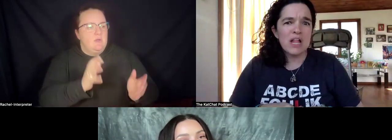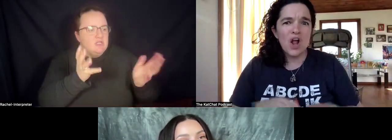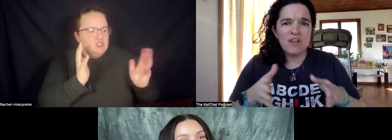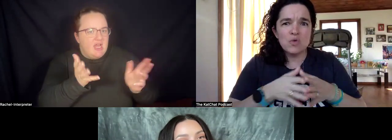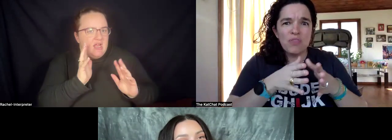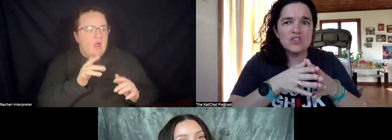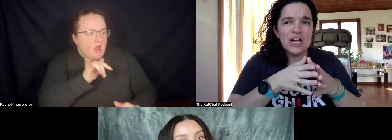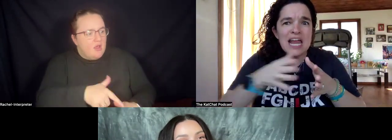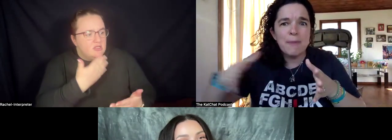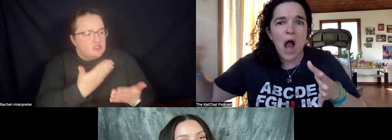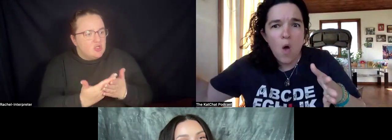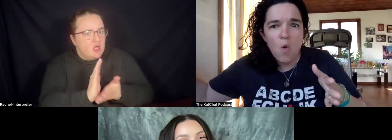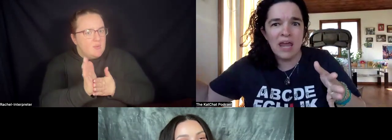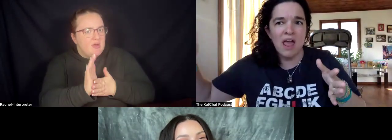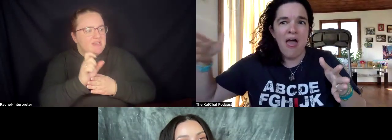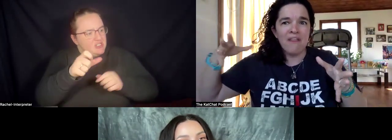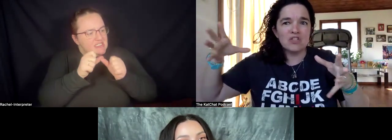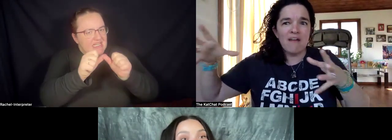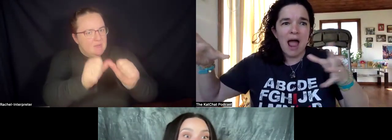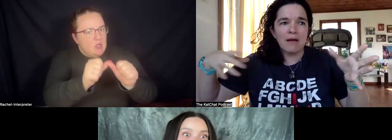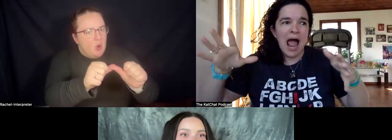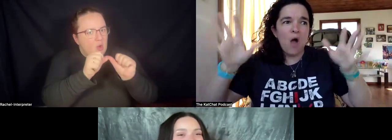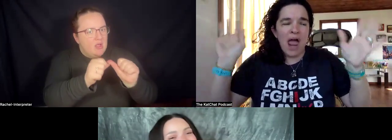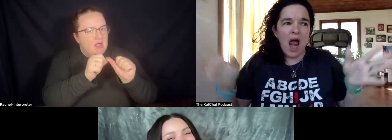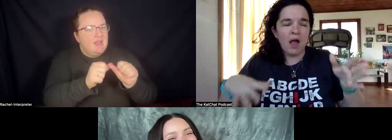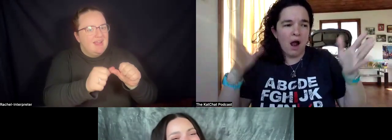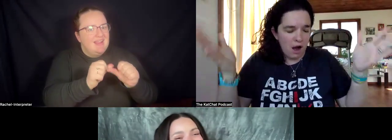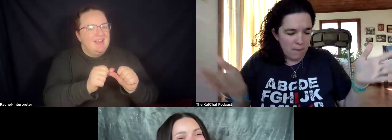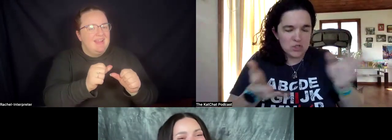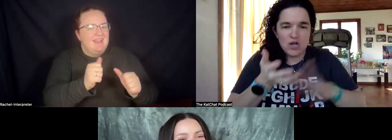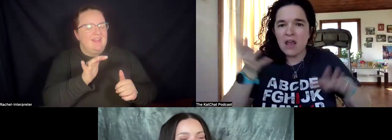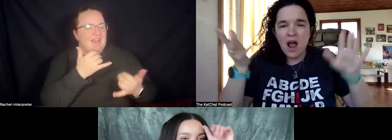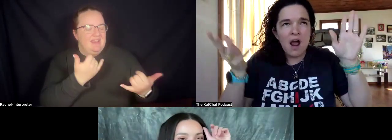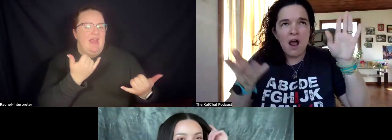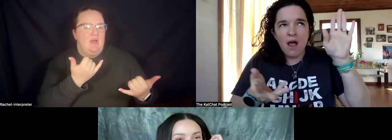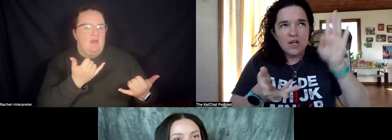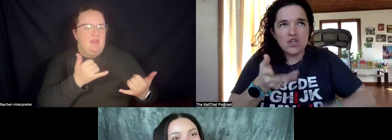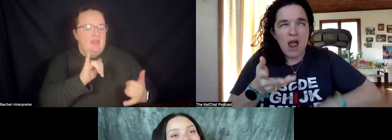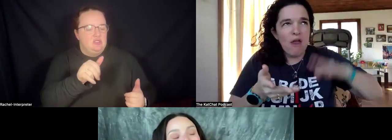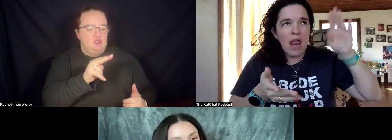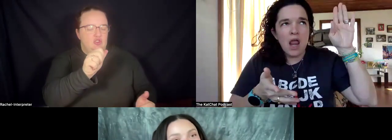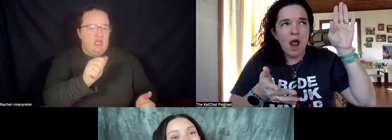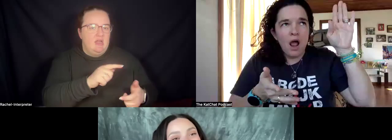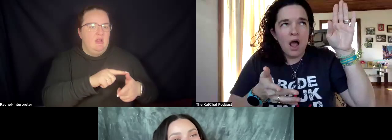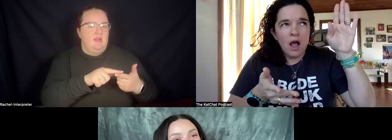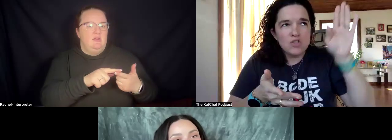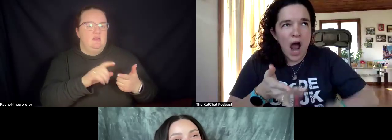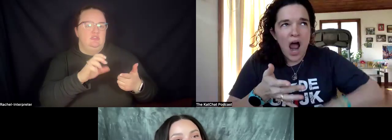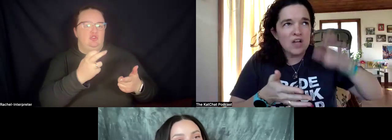this is really good. They should keep it going. They should like Yes. now that Jenna,